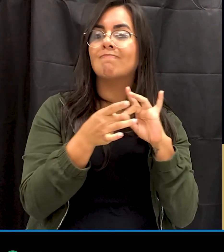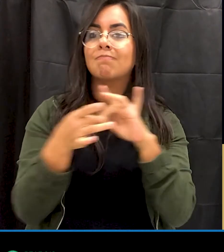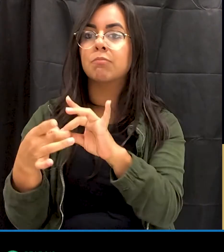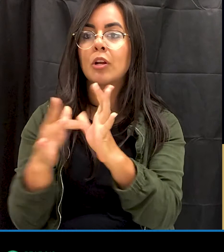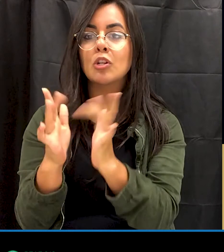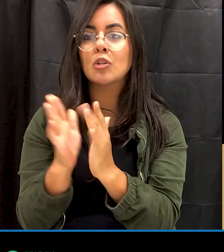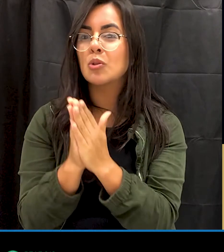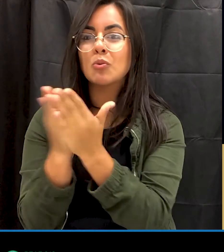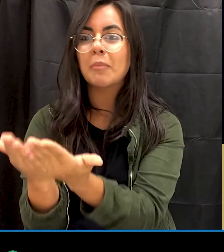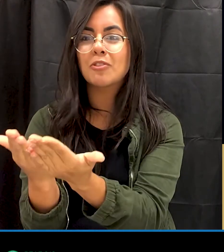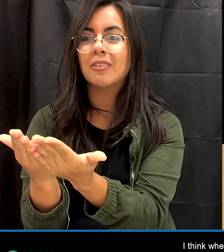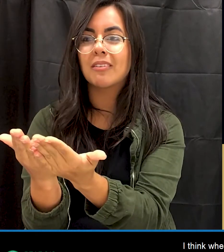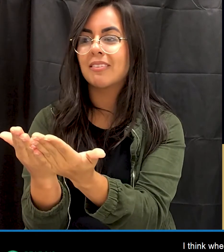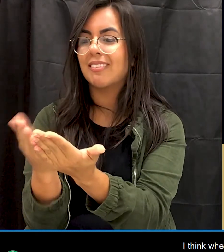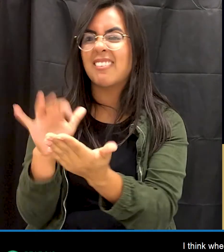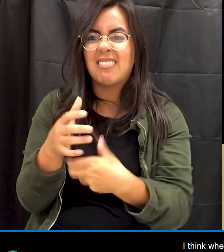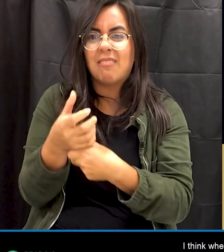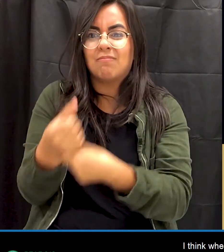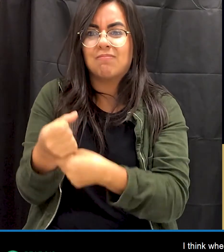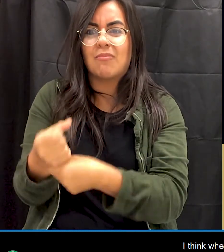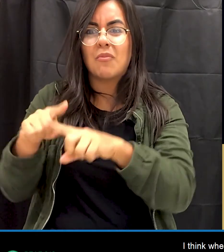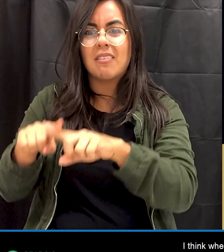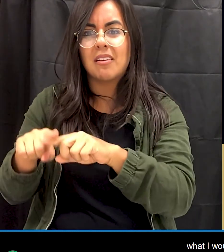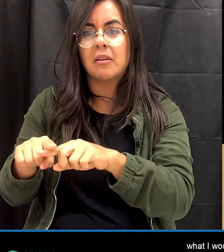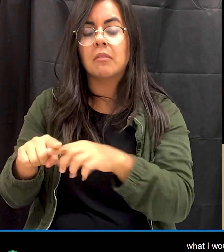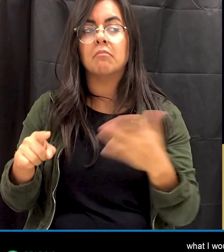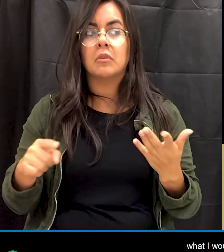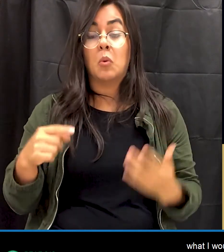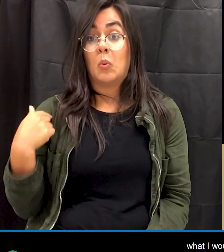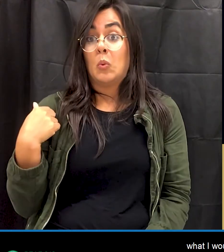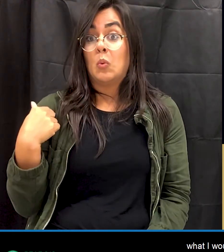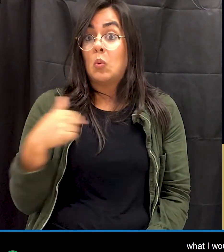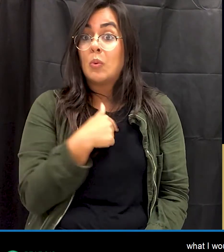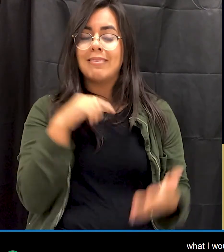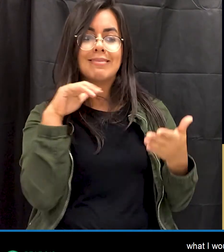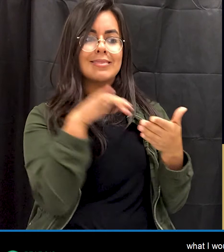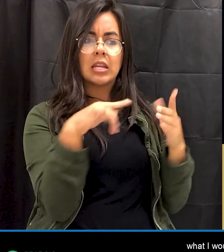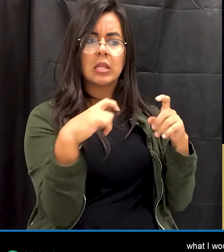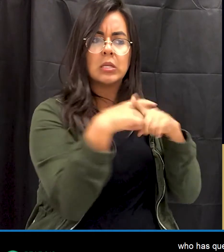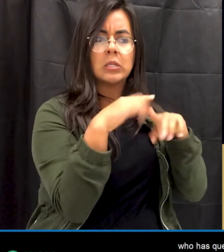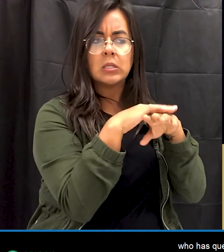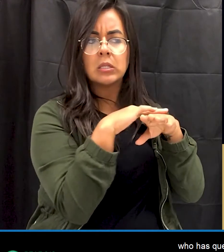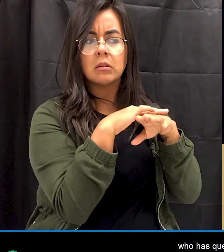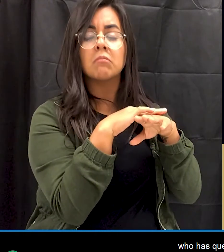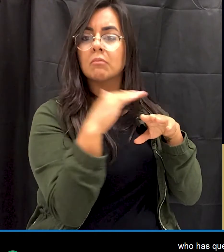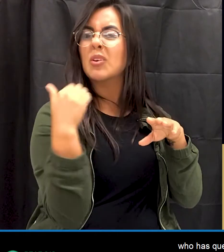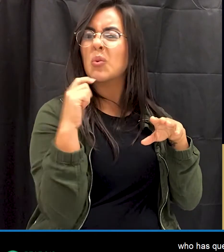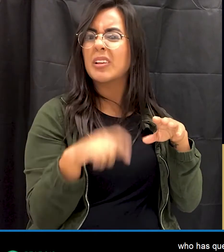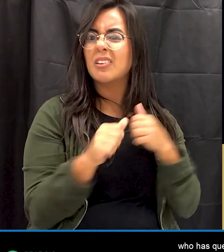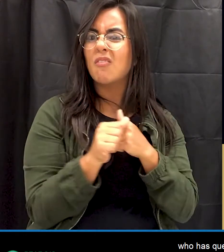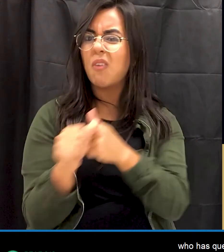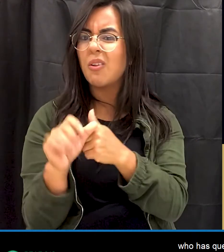And so we need to follow that example, I think, when we're looking at these discrepancies. What I would encourage a modern reader to do who has questions